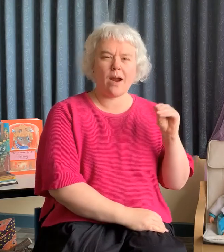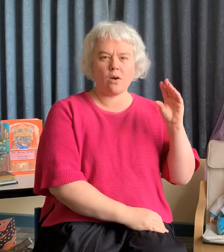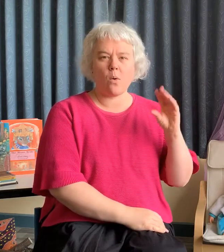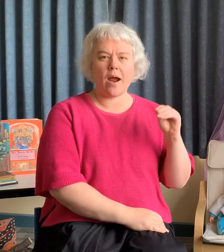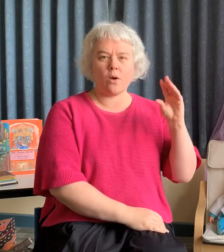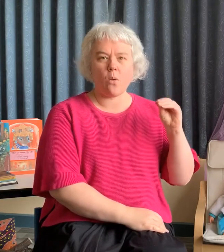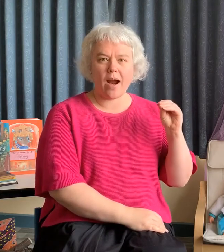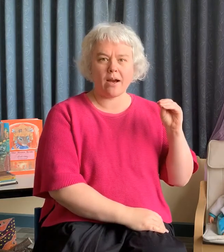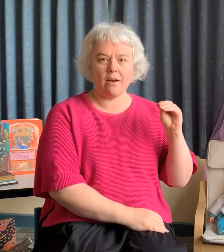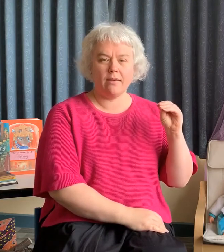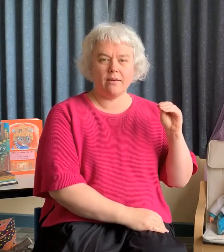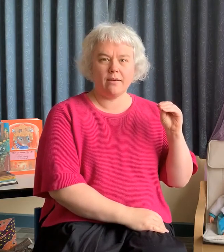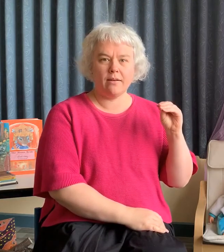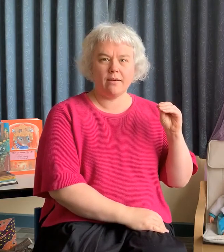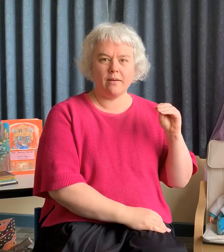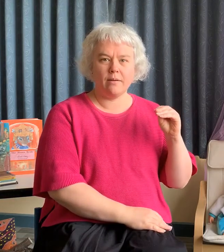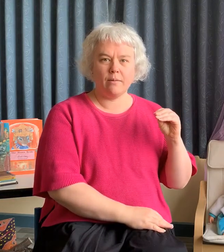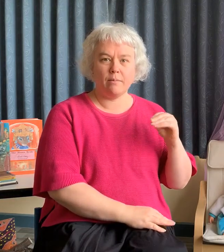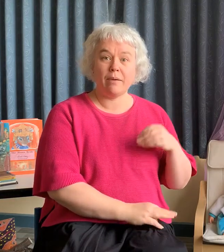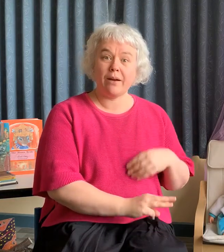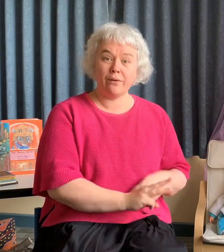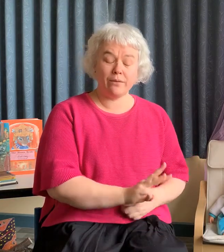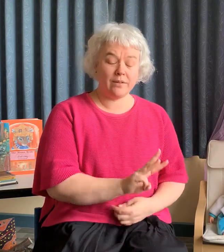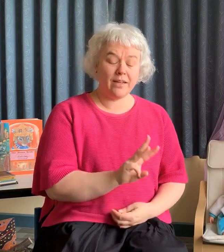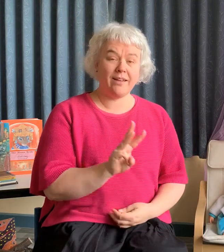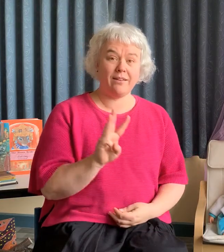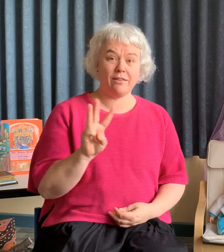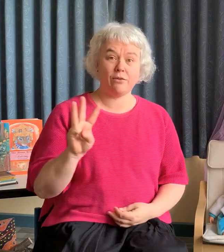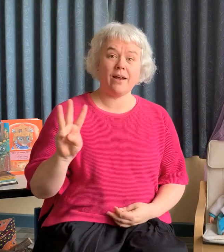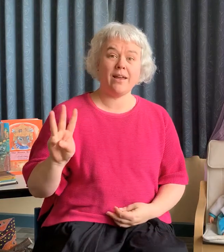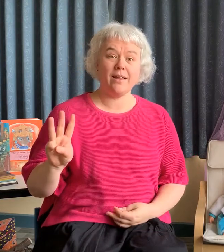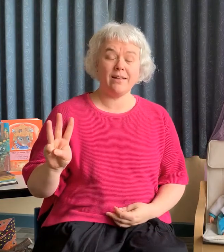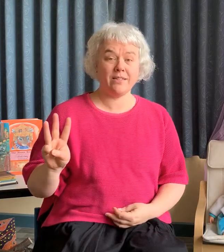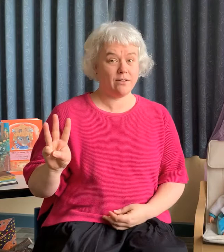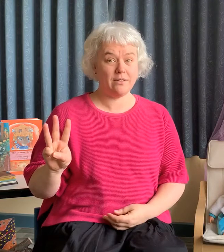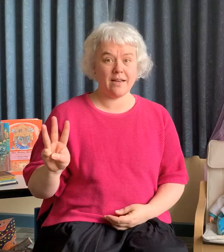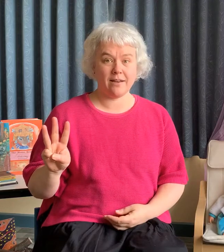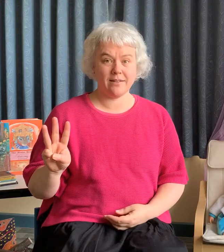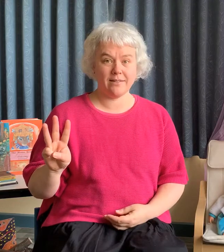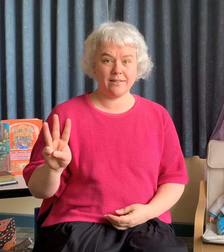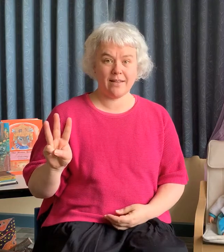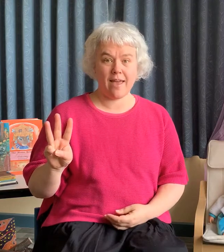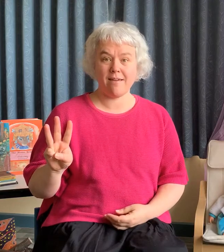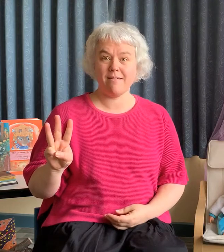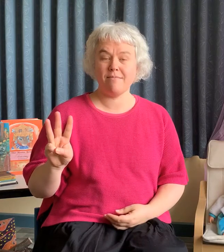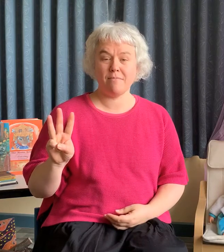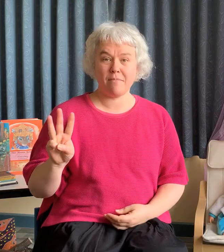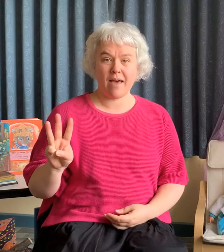quack, quack, quack, but only three little ducks came back.